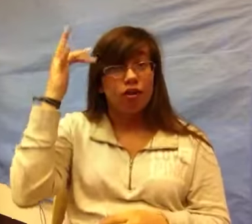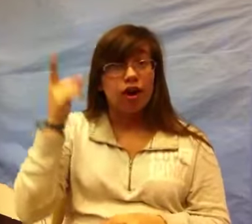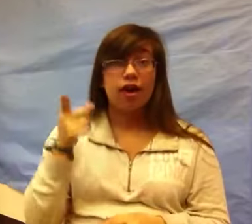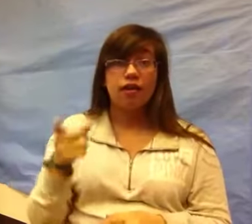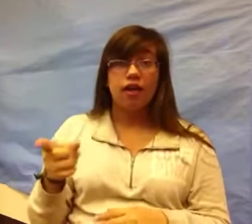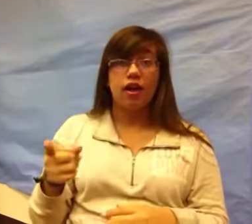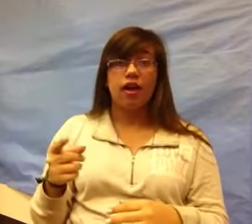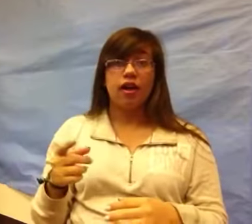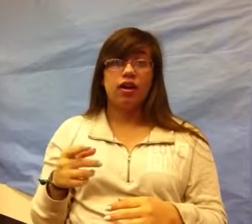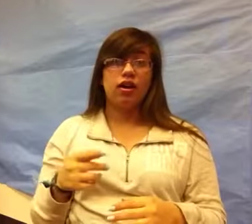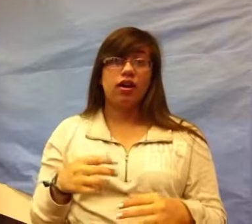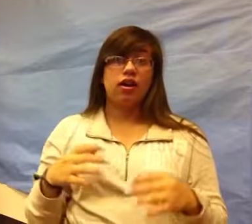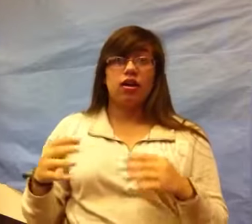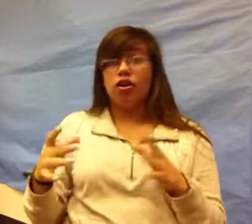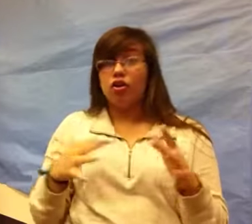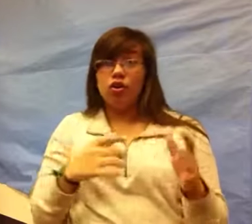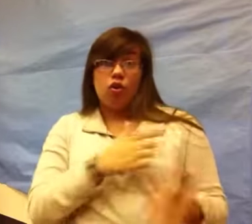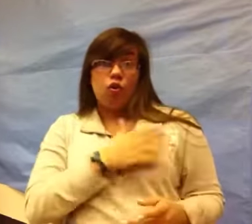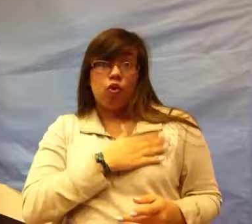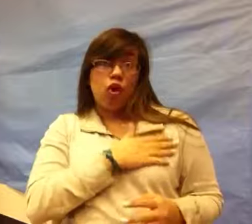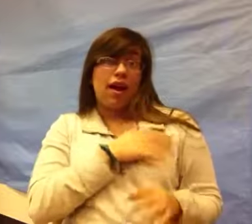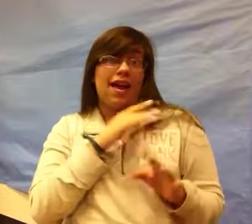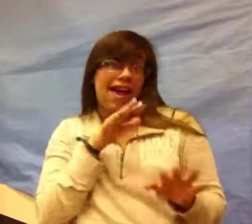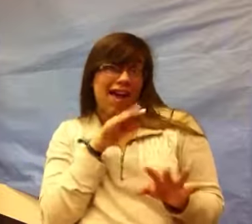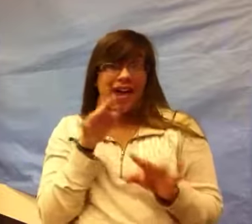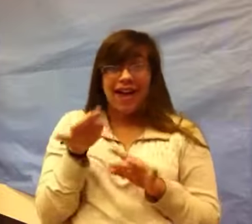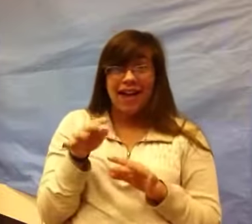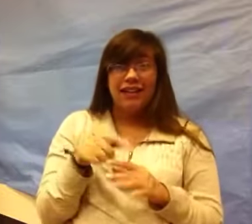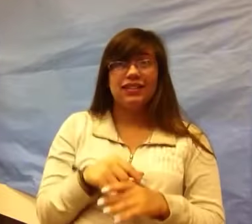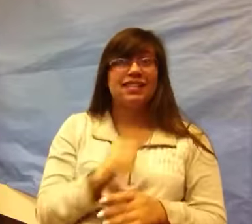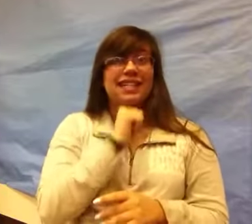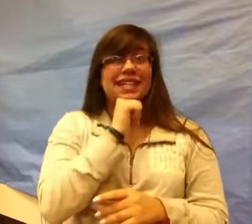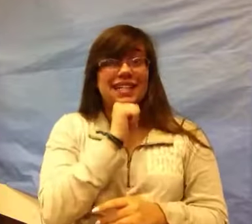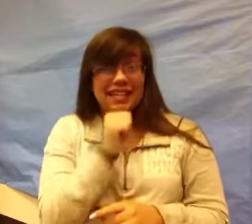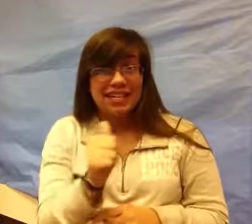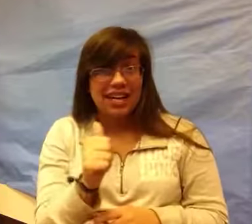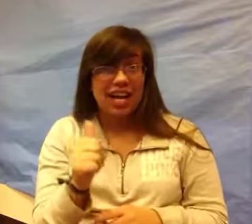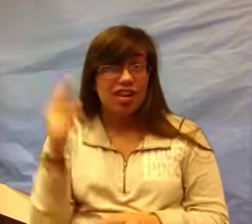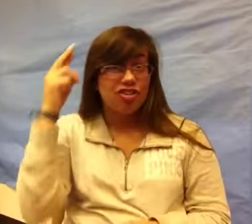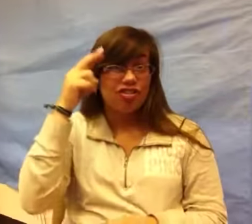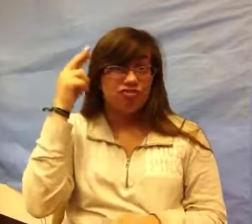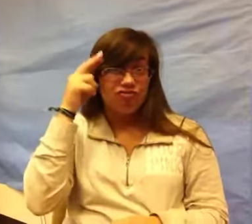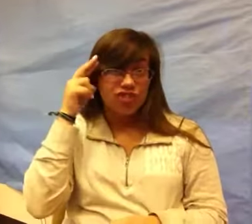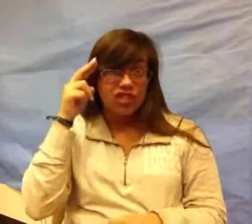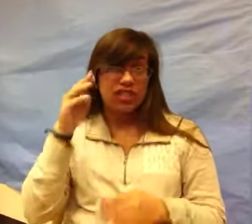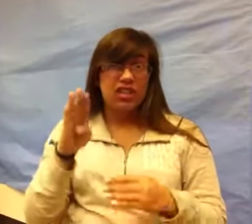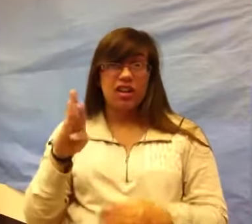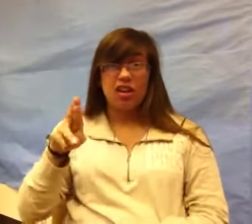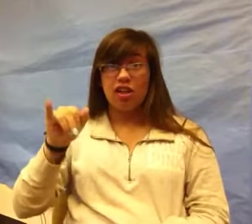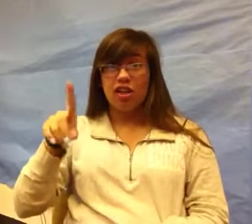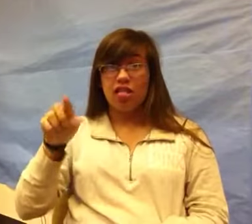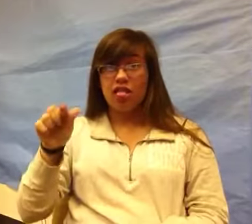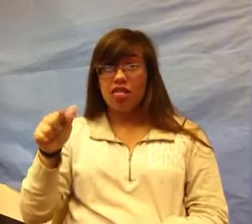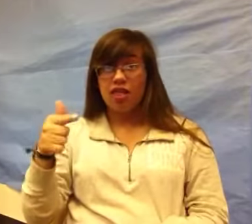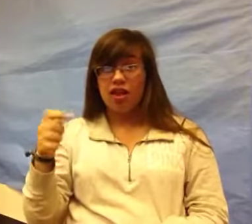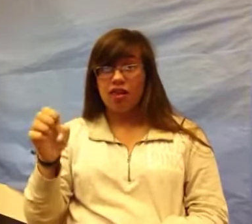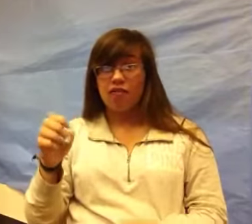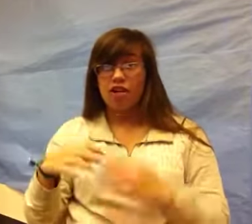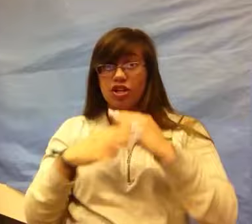not necessarily because of the shaky bridge. And so we really have no idea why we do what we do. And what psychology can do,